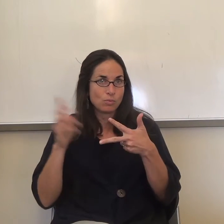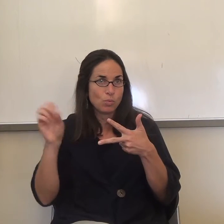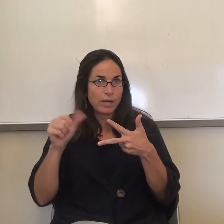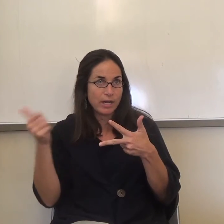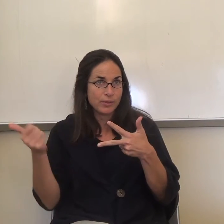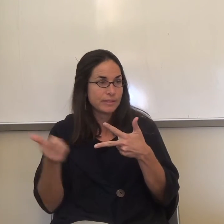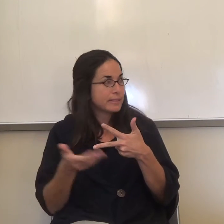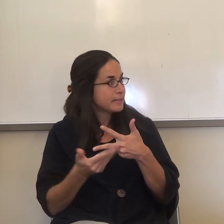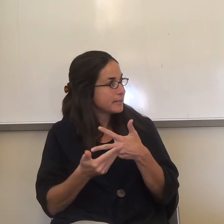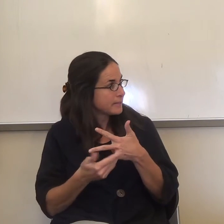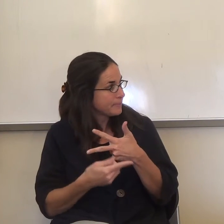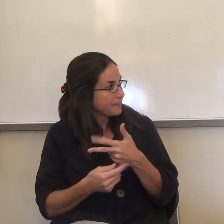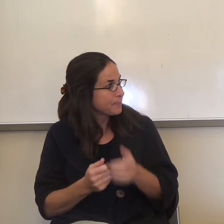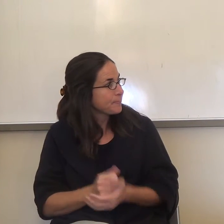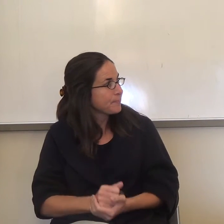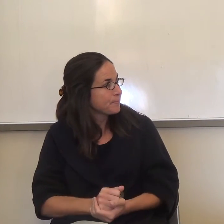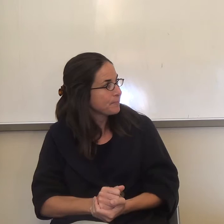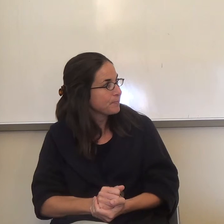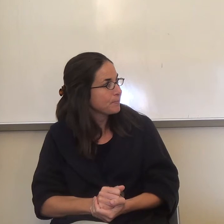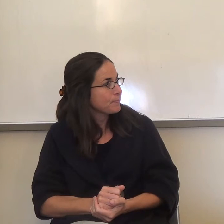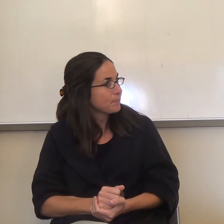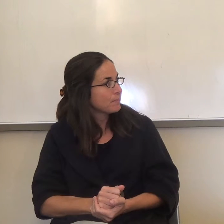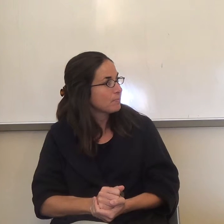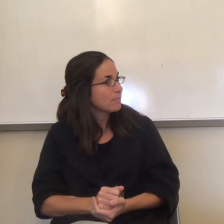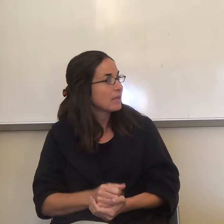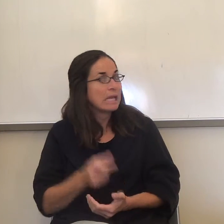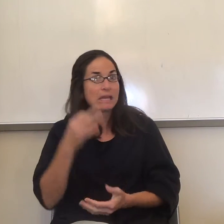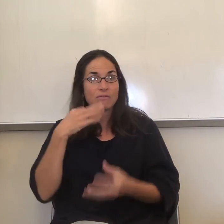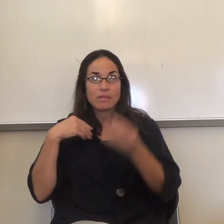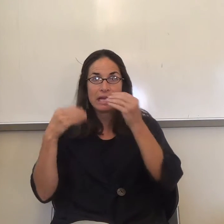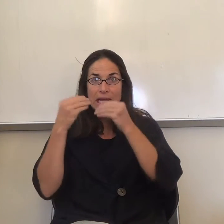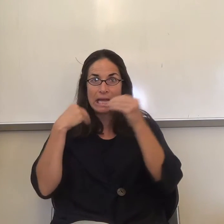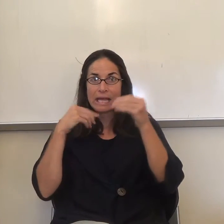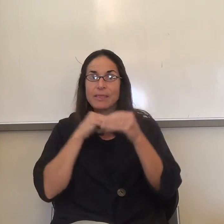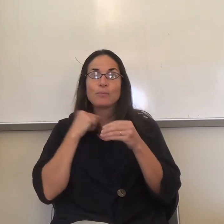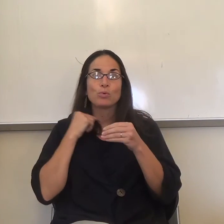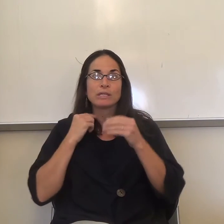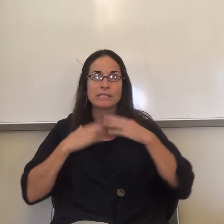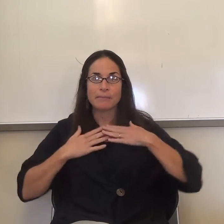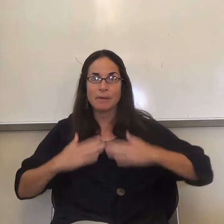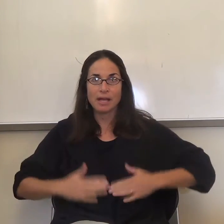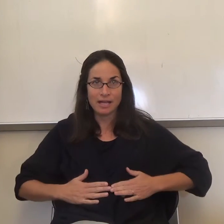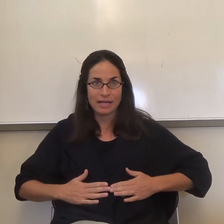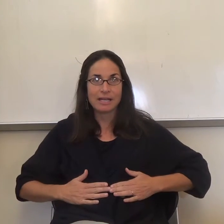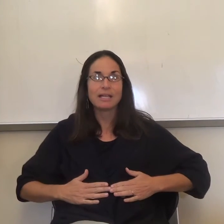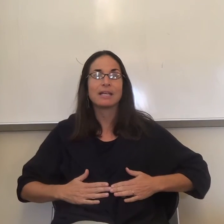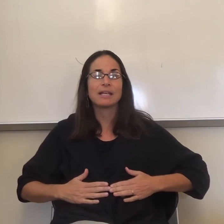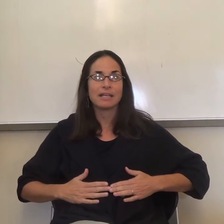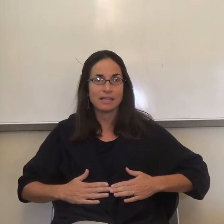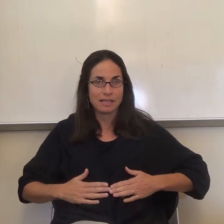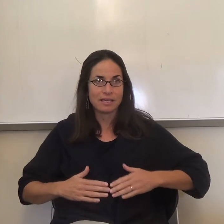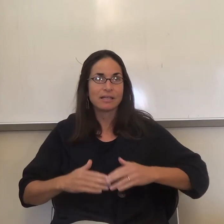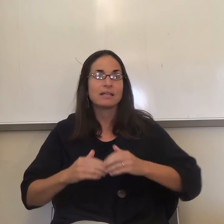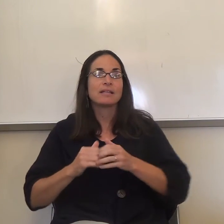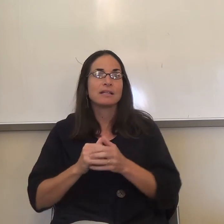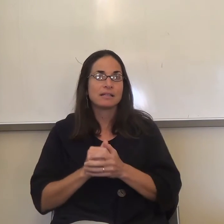well, it says by partaking in the priest's body. Okay, Well, actually, good. that's the same. So that goes